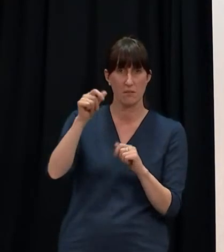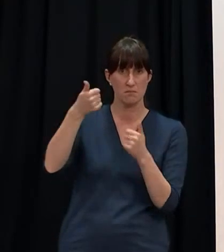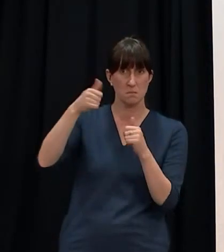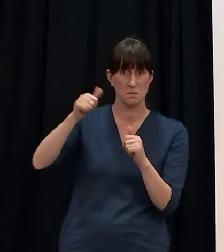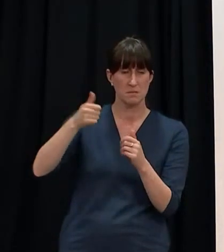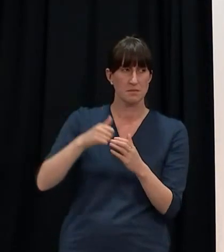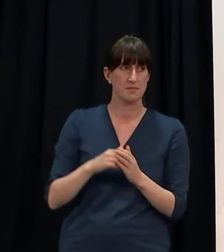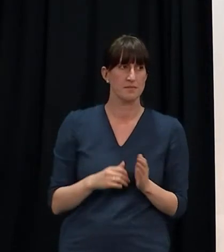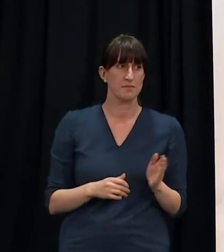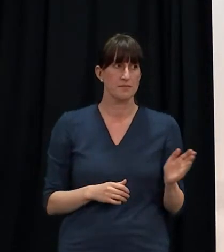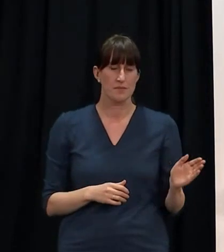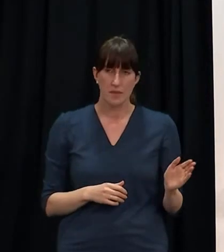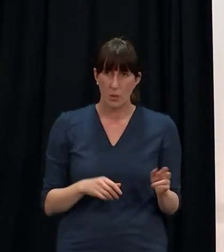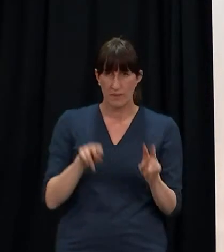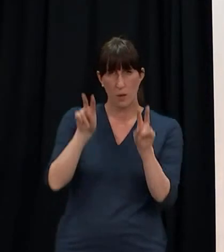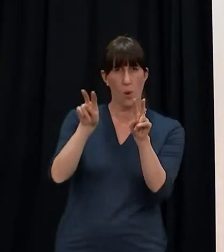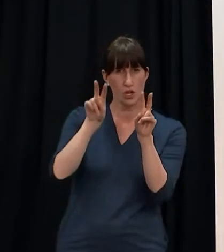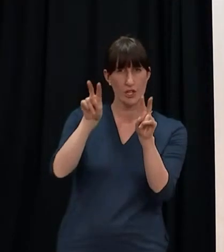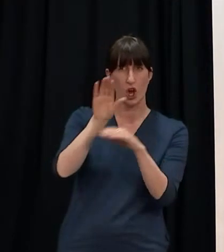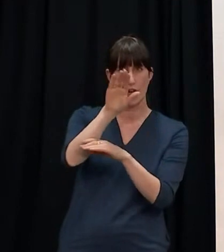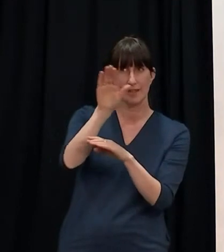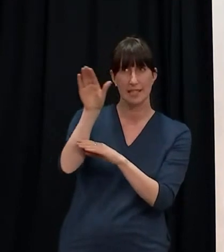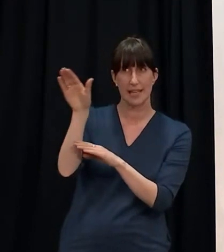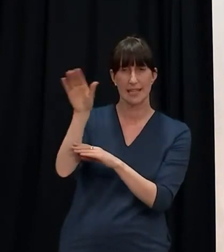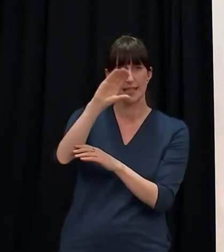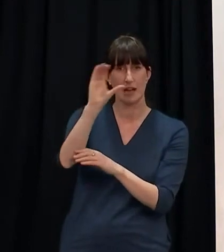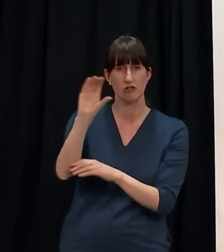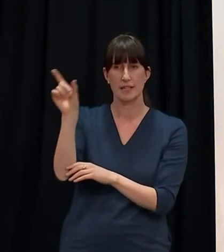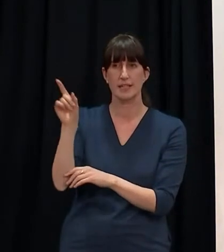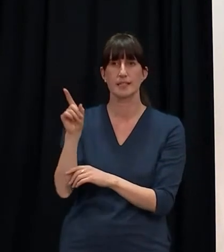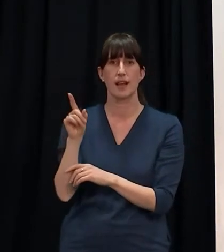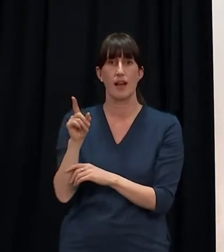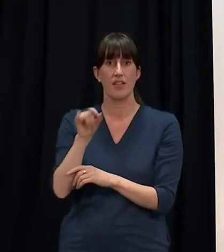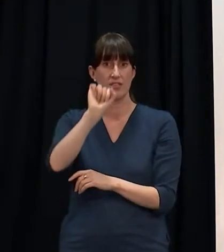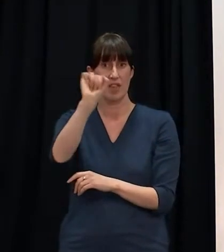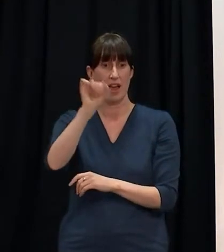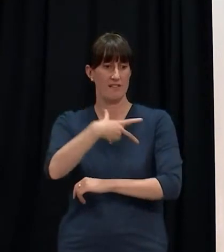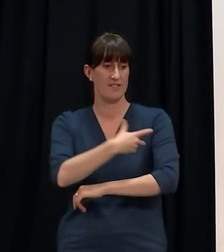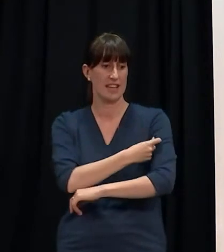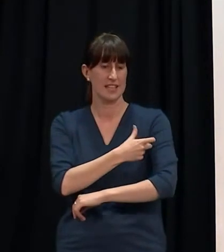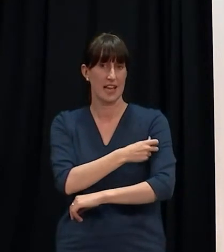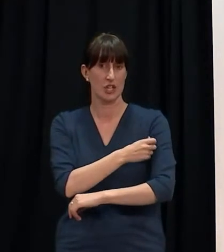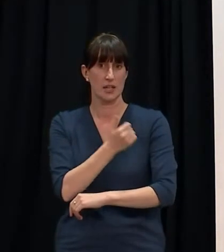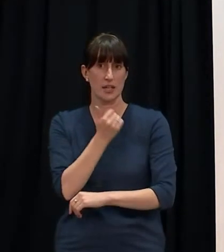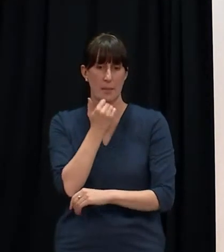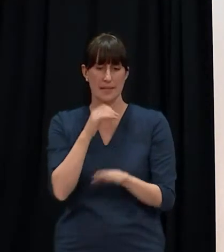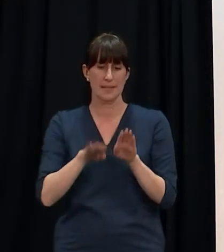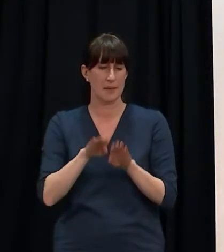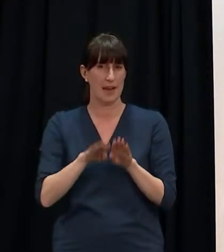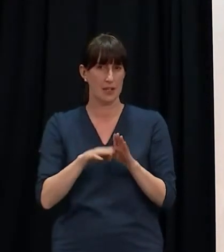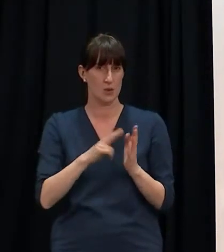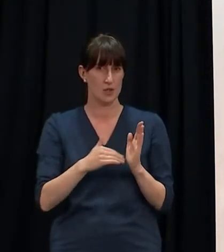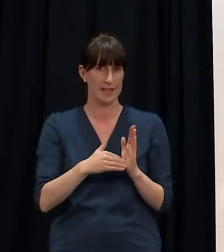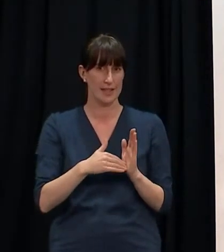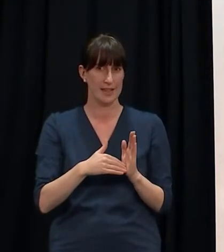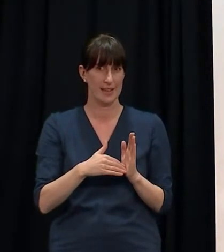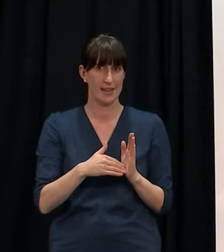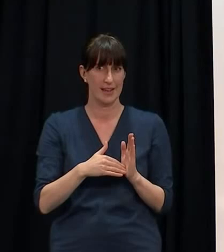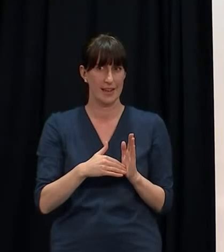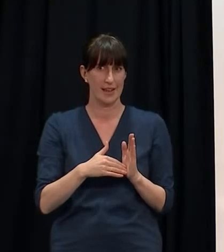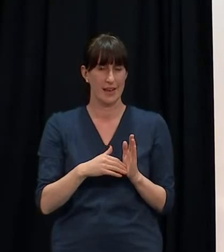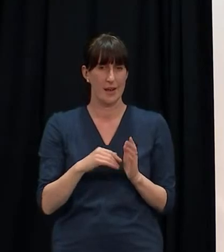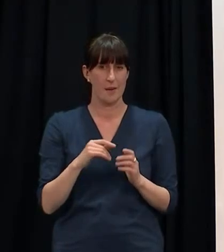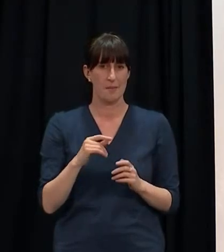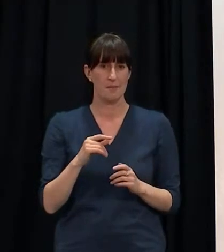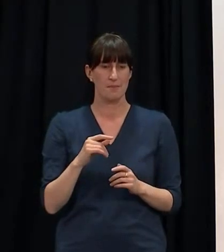high rates of vaccination coverage, but still getting the equivalent in New Zealand of around 3,000 cases a day, but a much smaller number